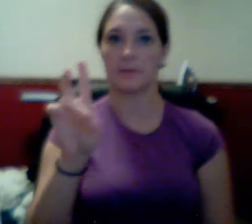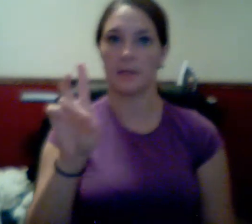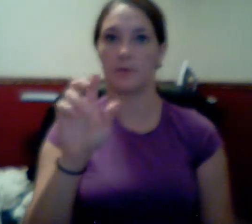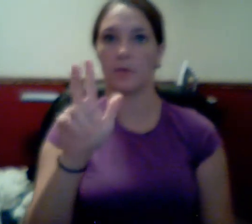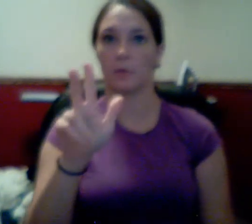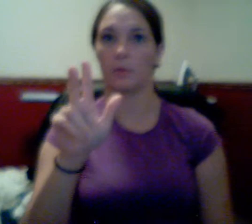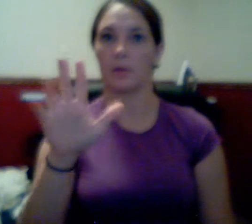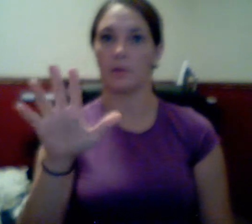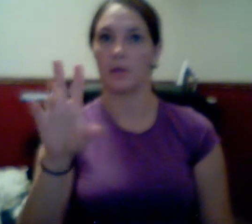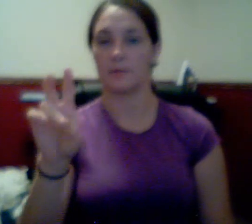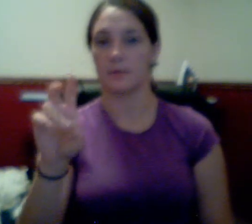357,